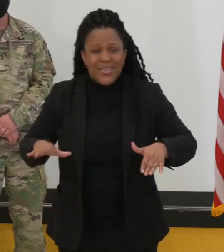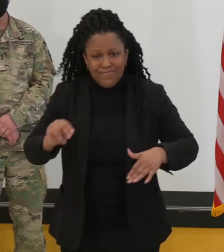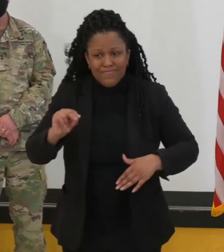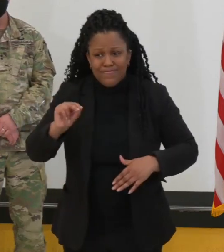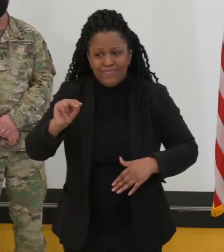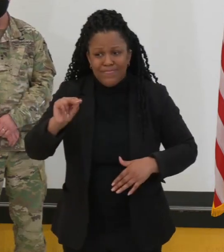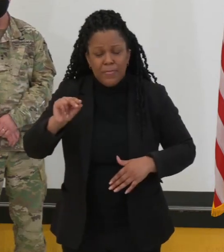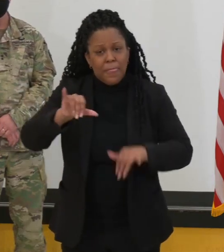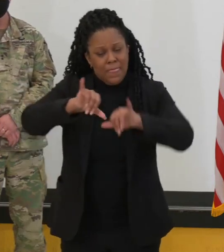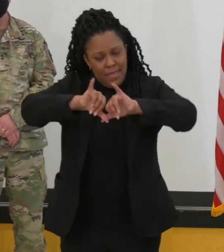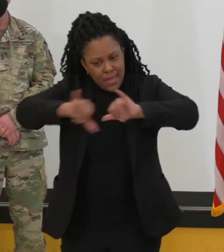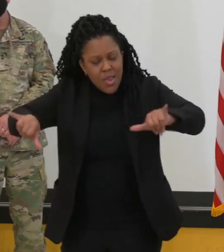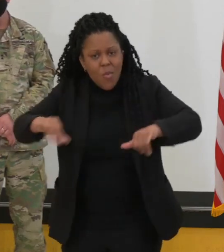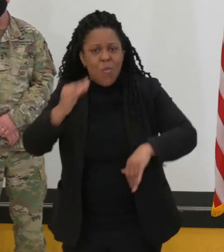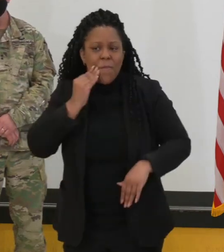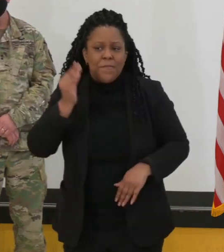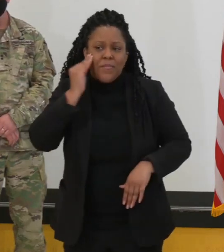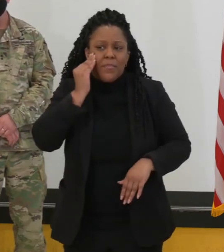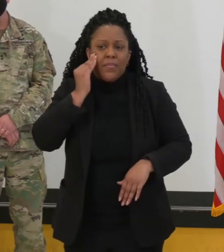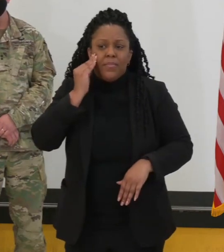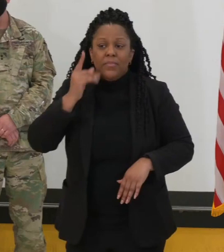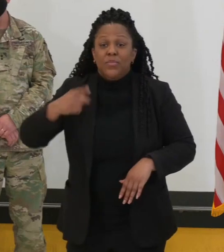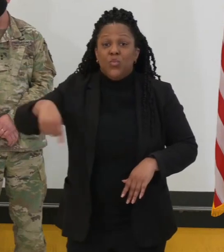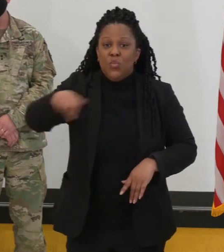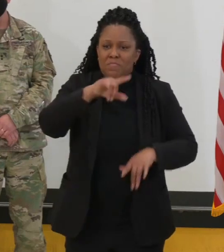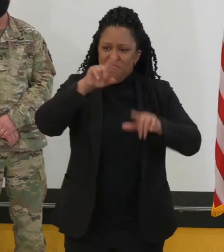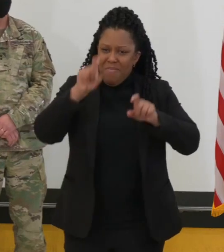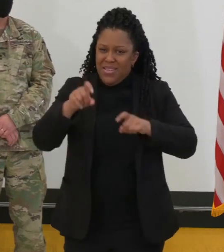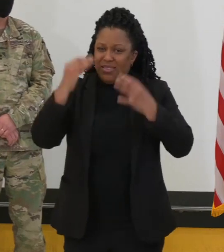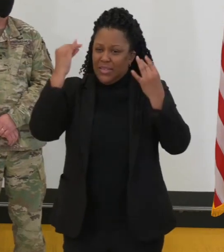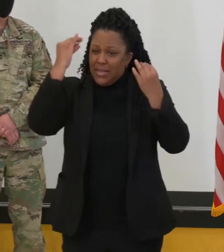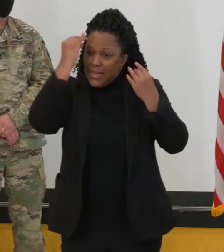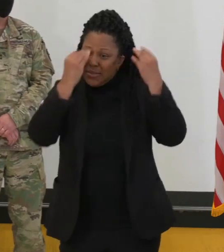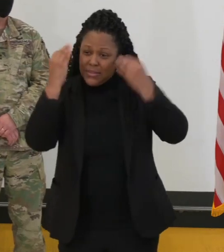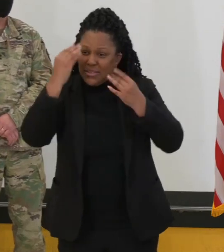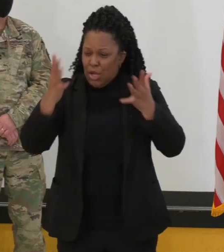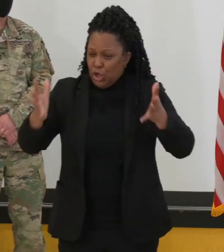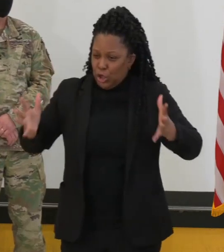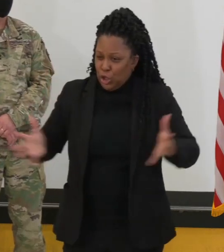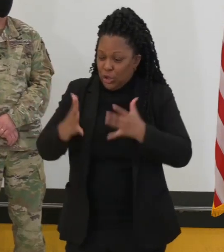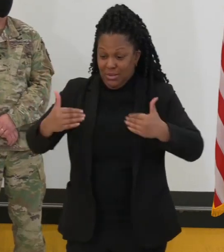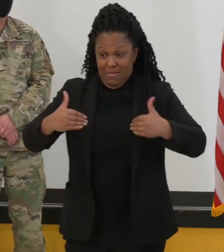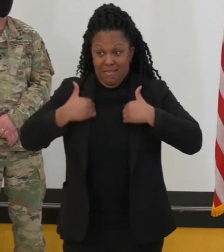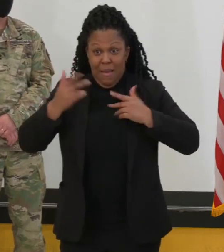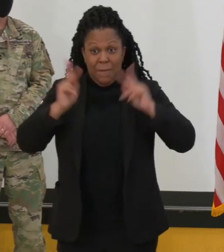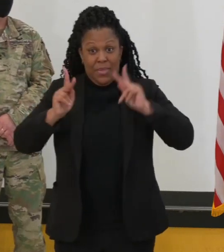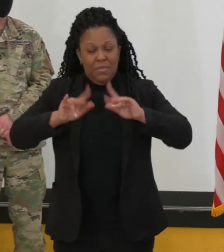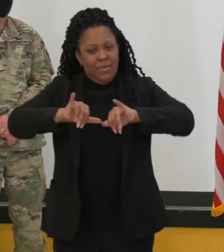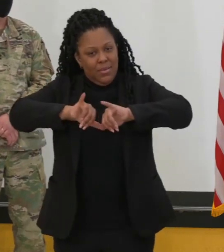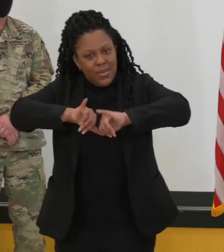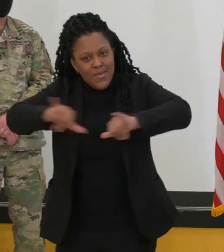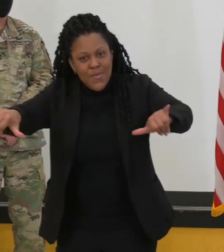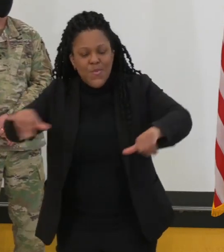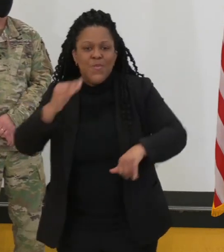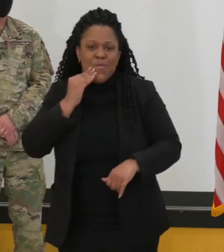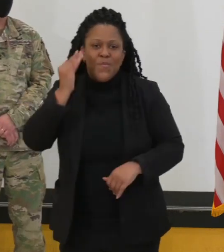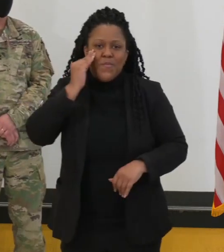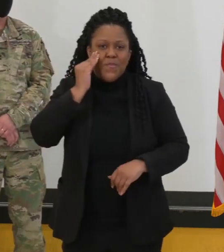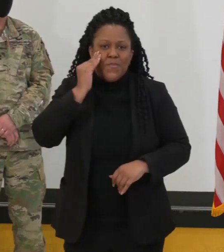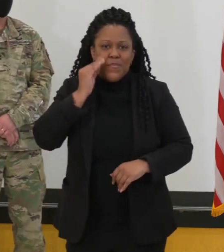and have an influence on our young people, please encourage them to do so. Again, we hold two